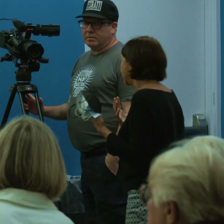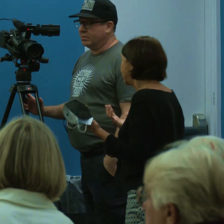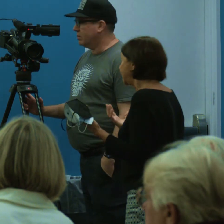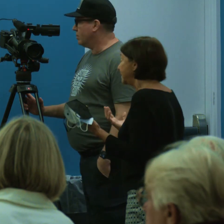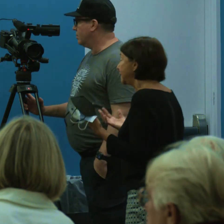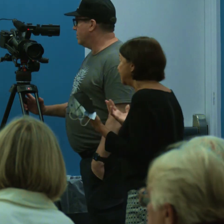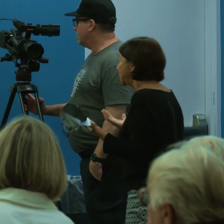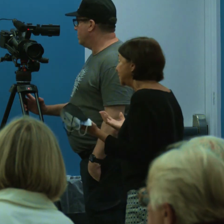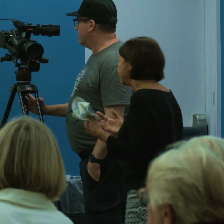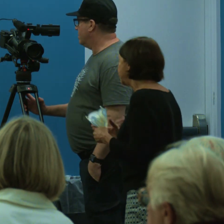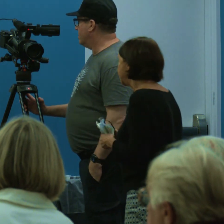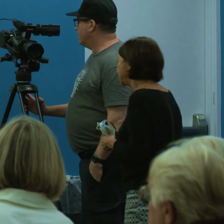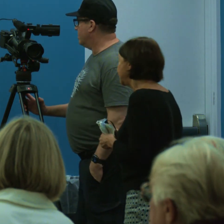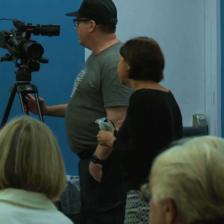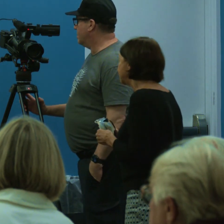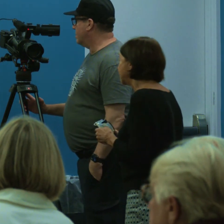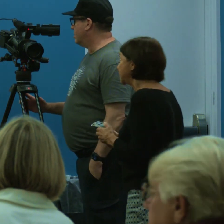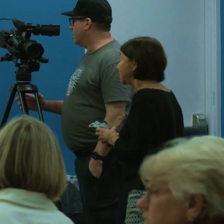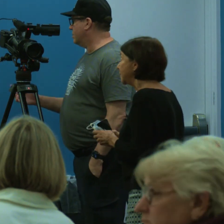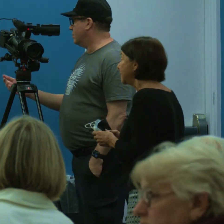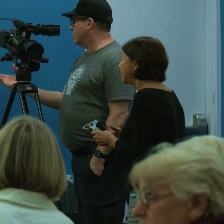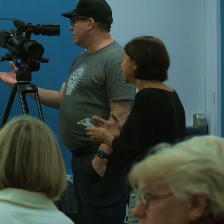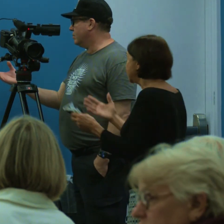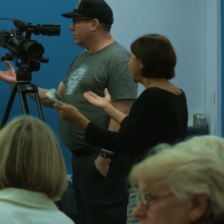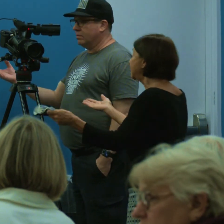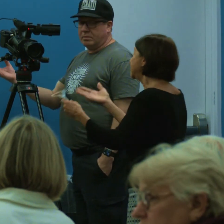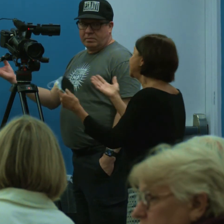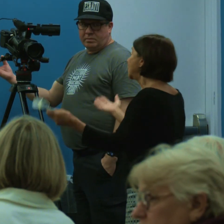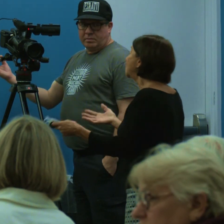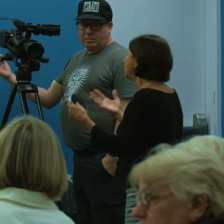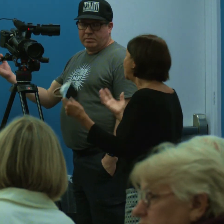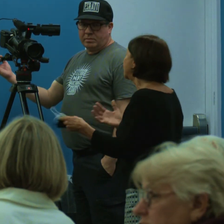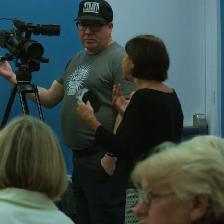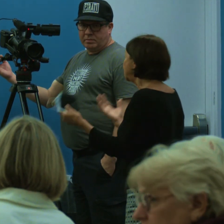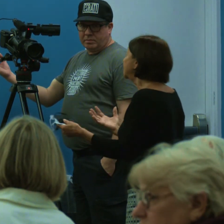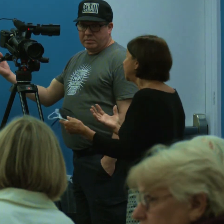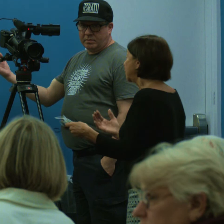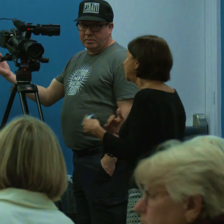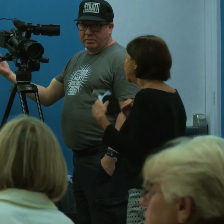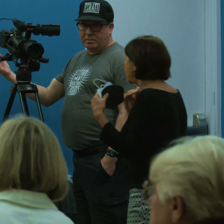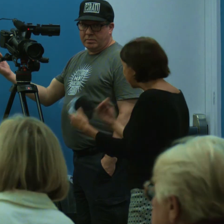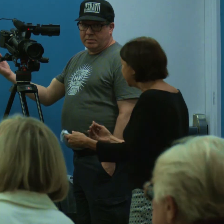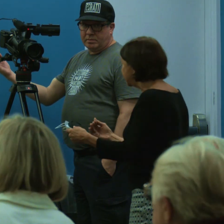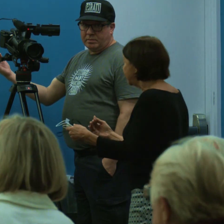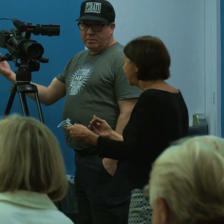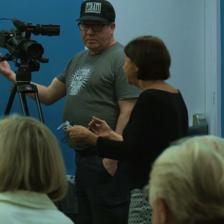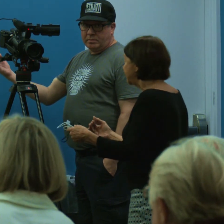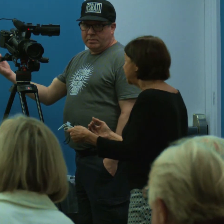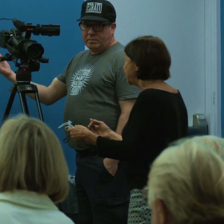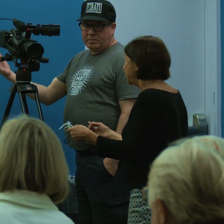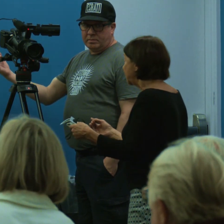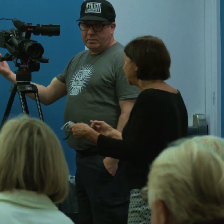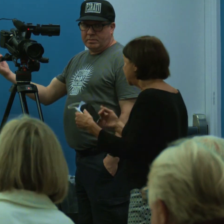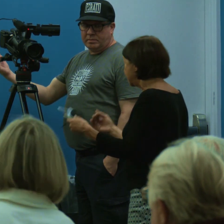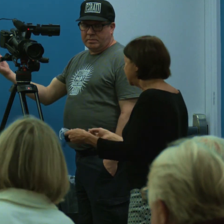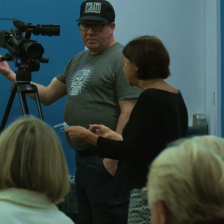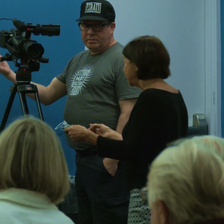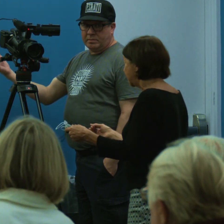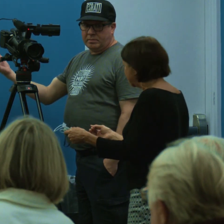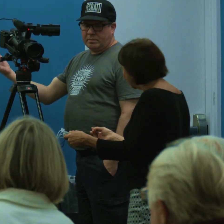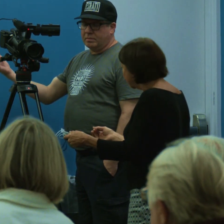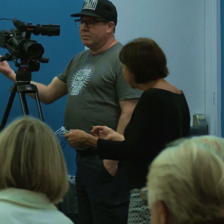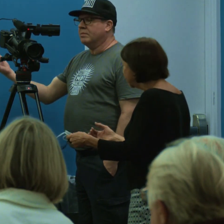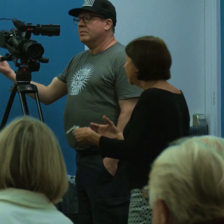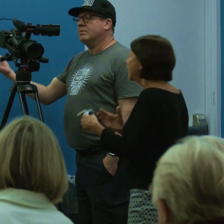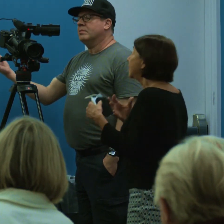or nonpartisan primers. So I'd like to know, where are you going? Are you going to wait until after the Supreme Court decision